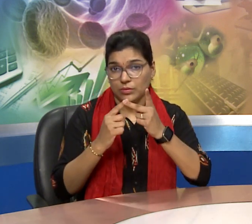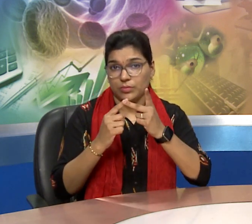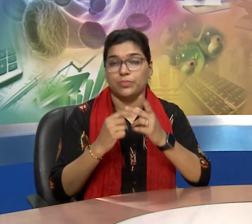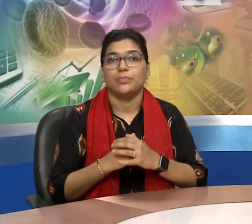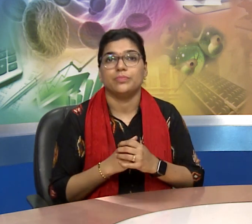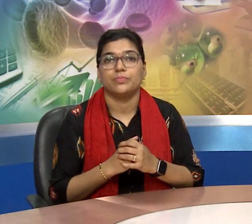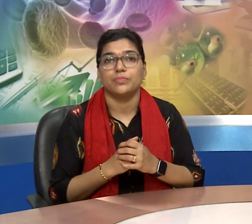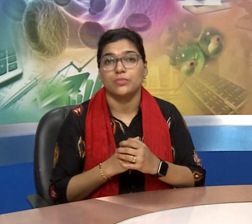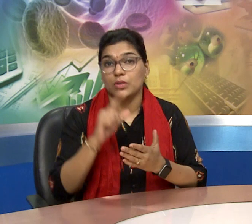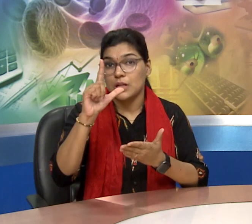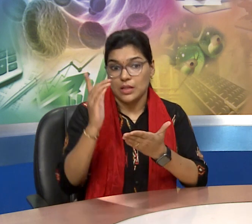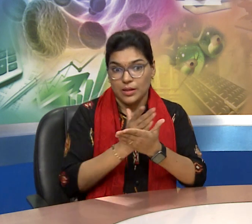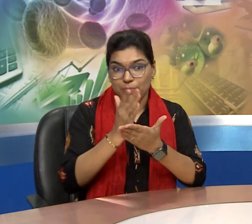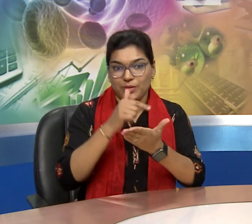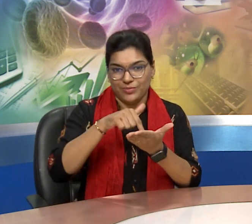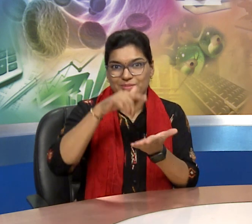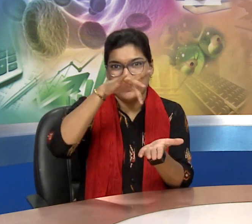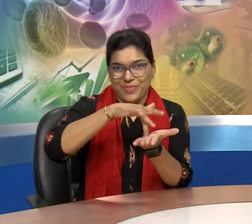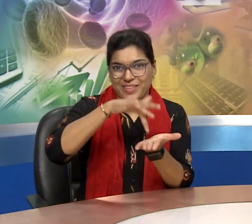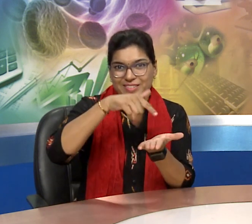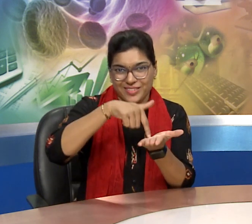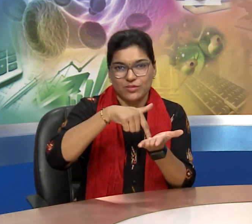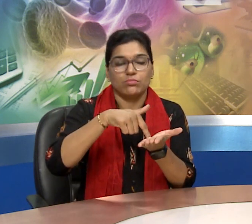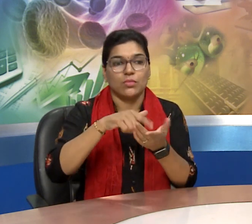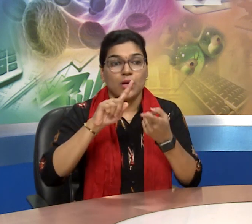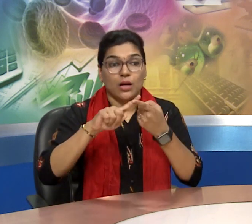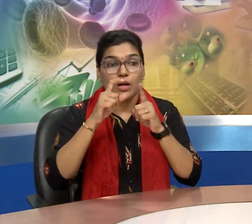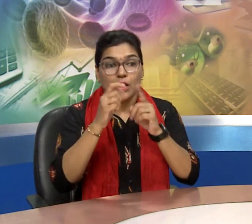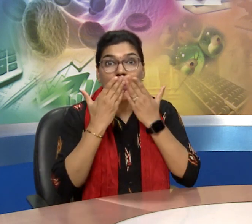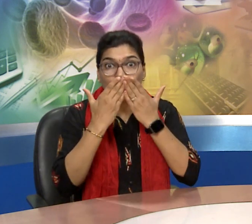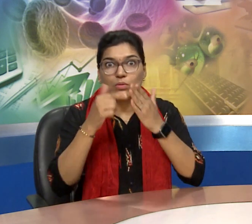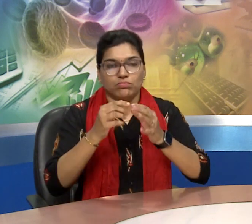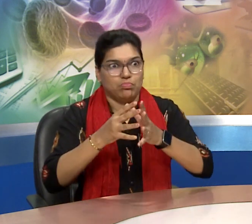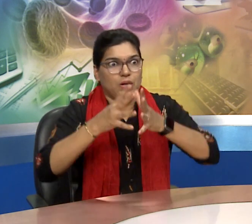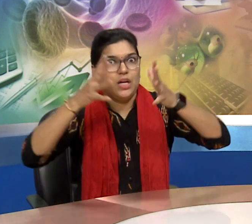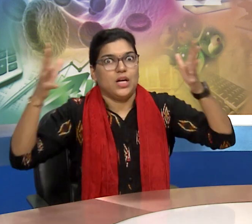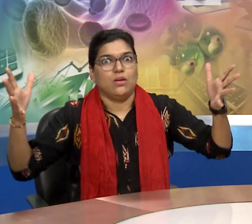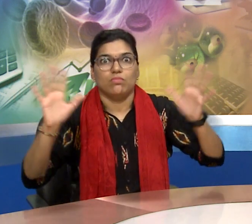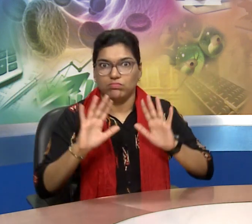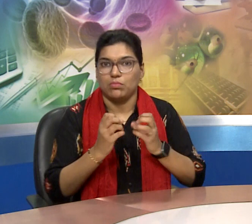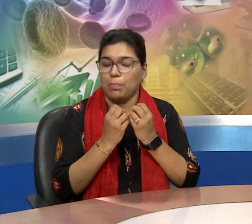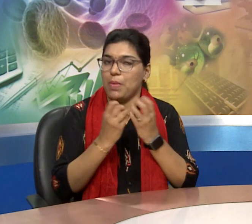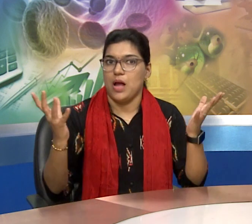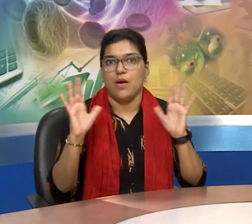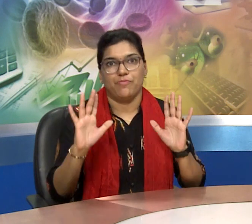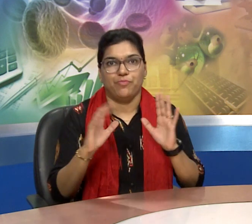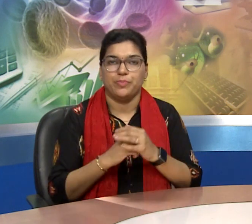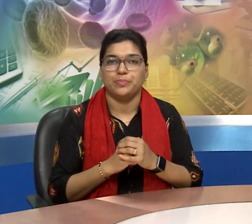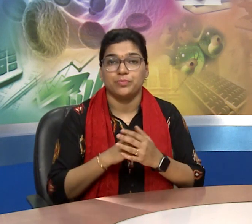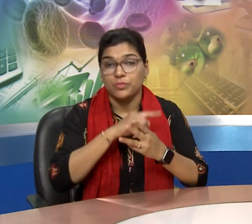the library as people's university. The second role of library is that